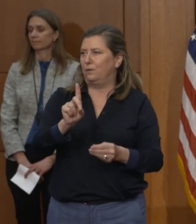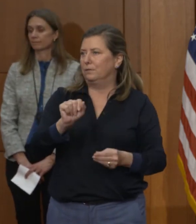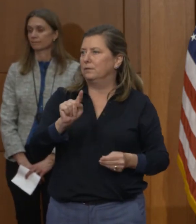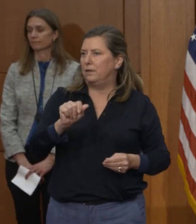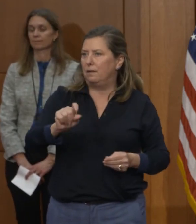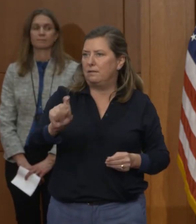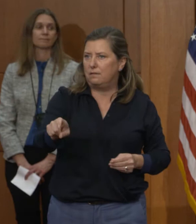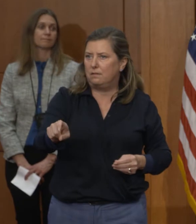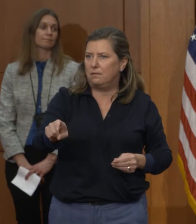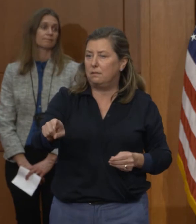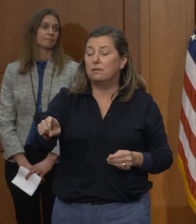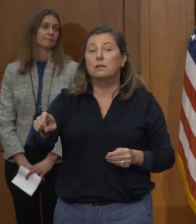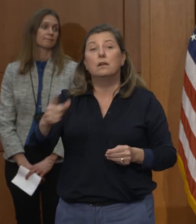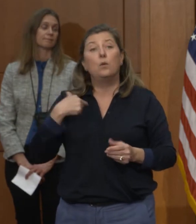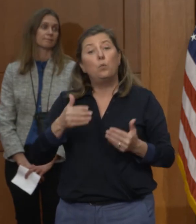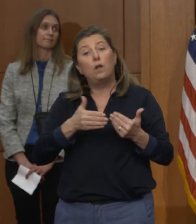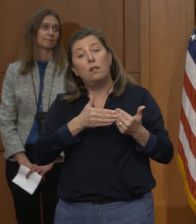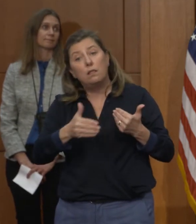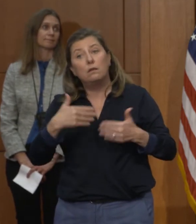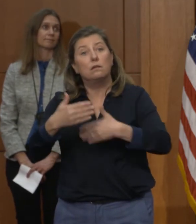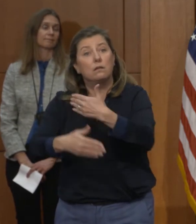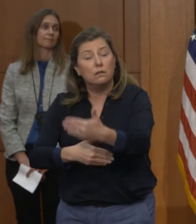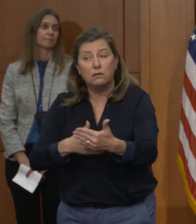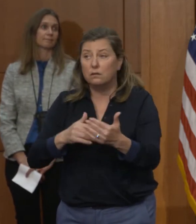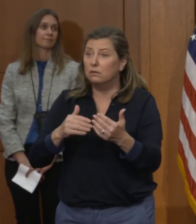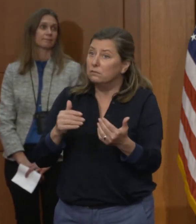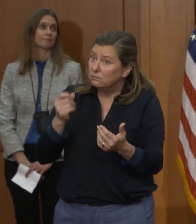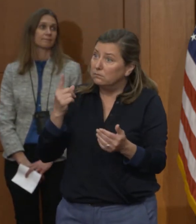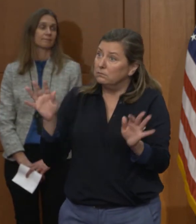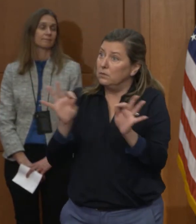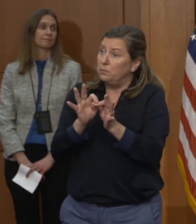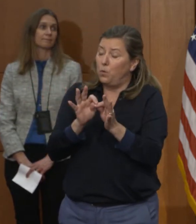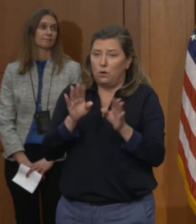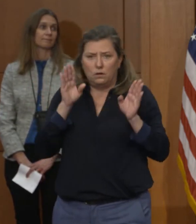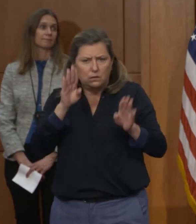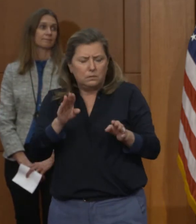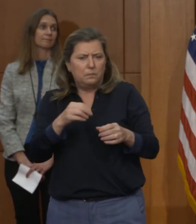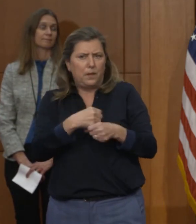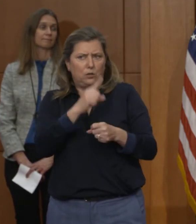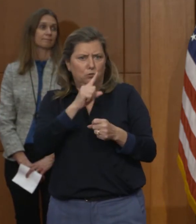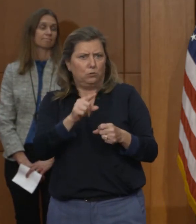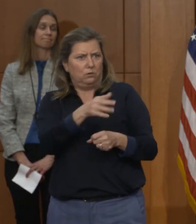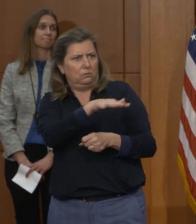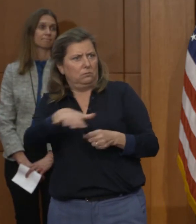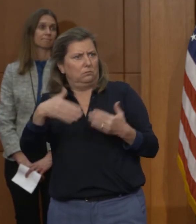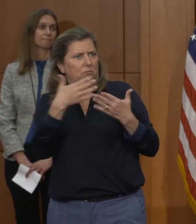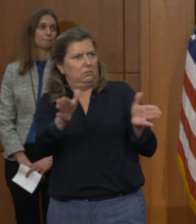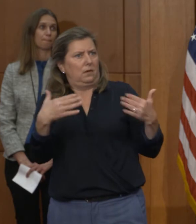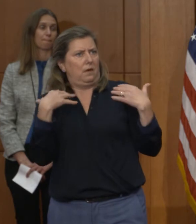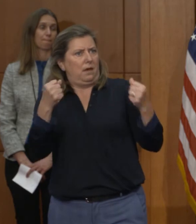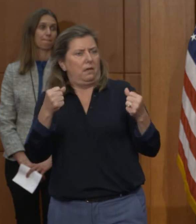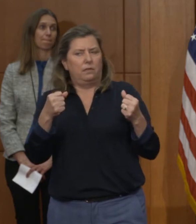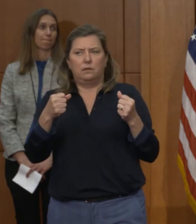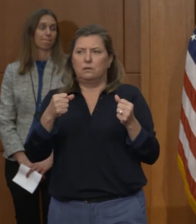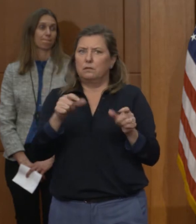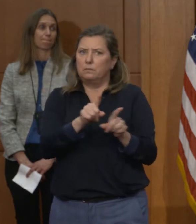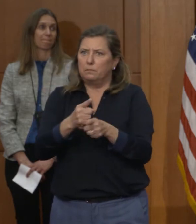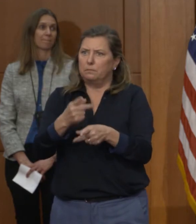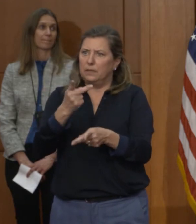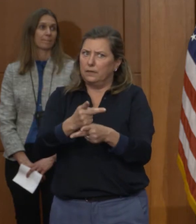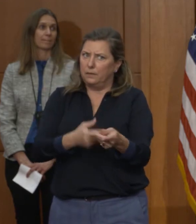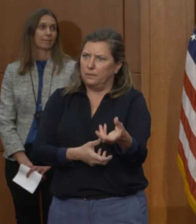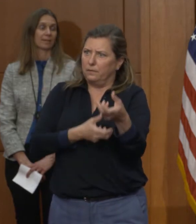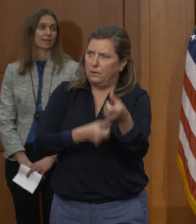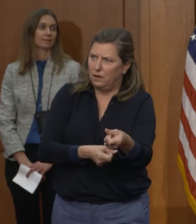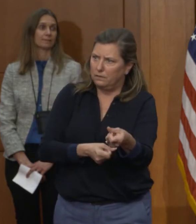will move forward, but in a way that prioritizes public health and creates public confidence. Easing too much too